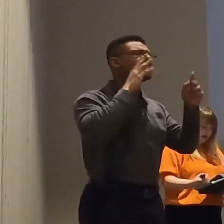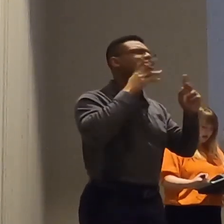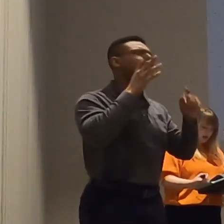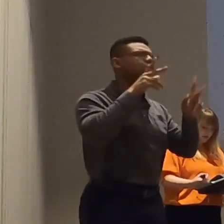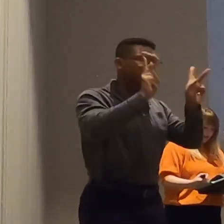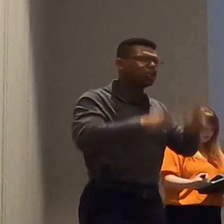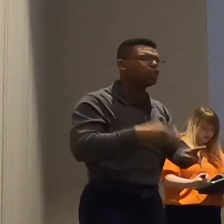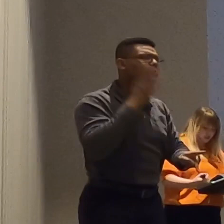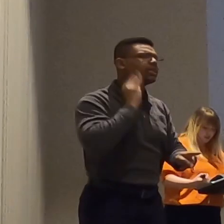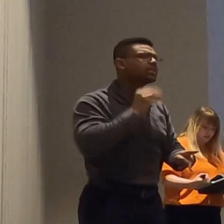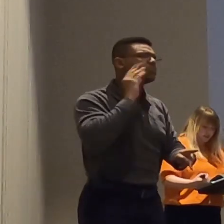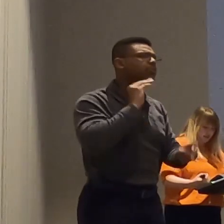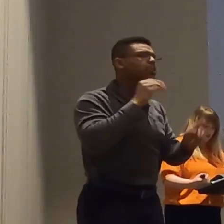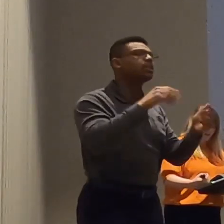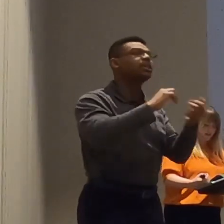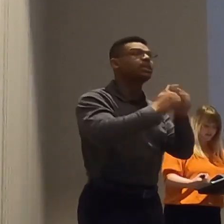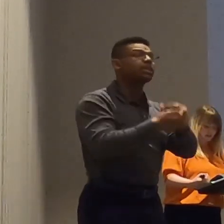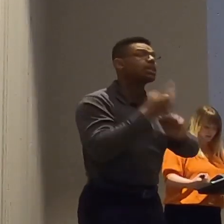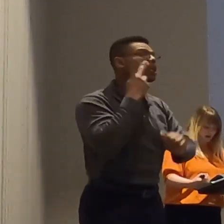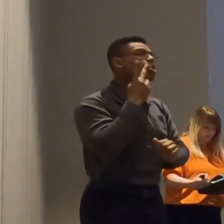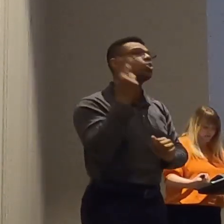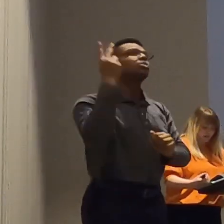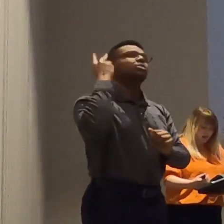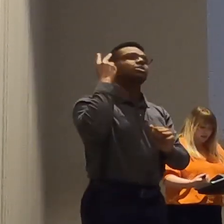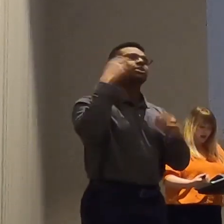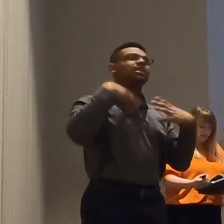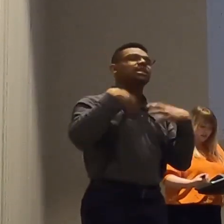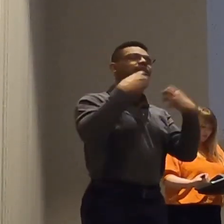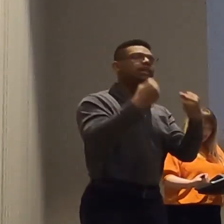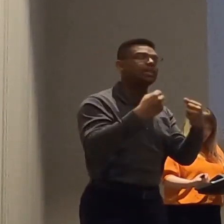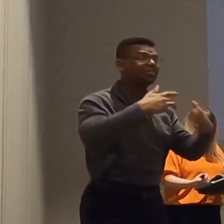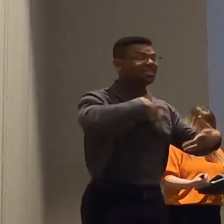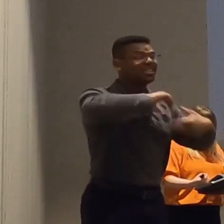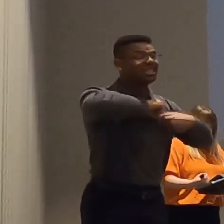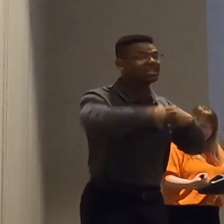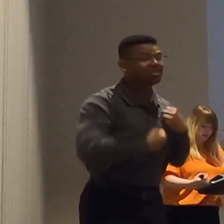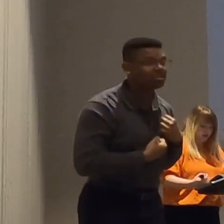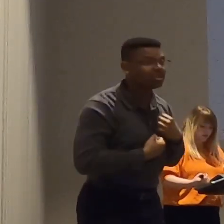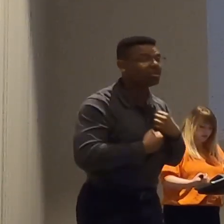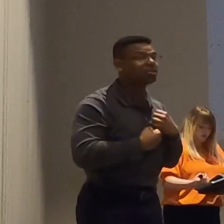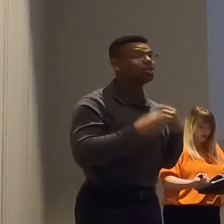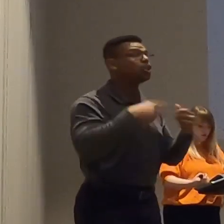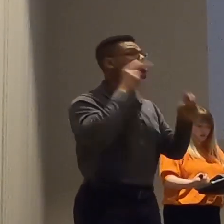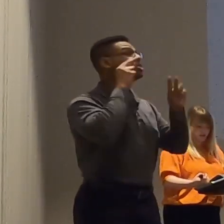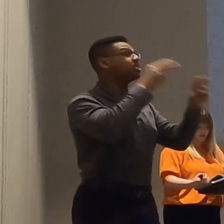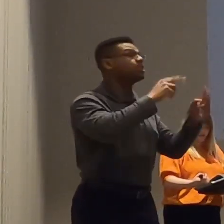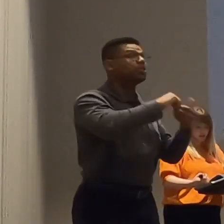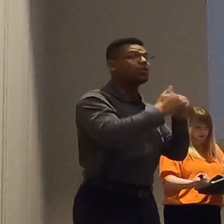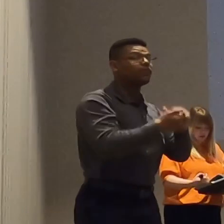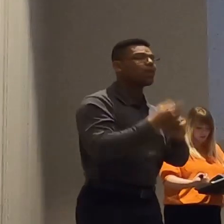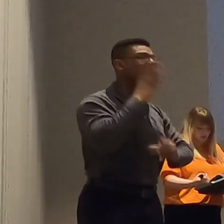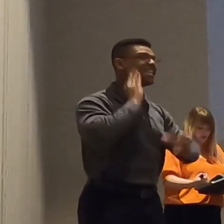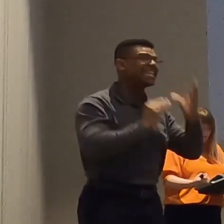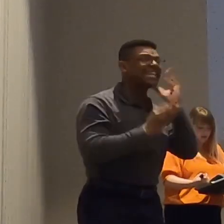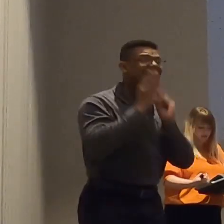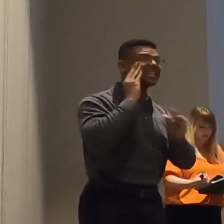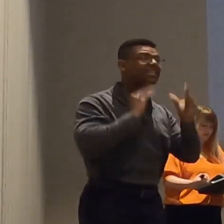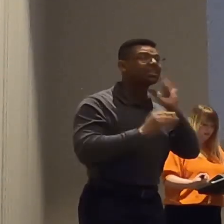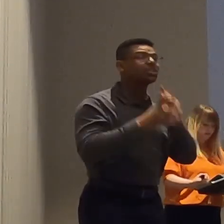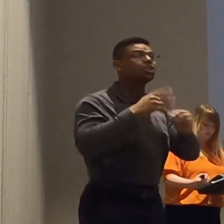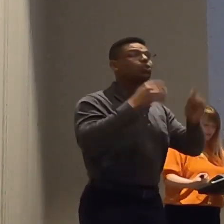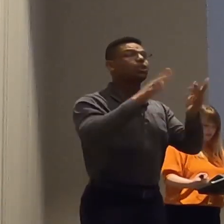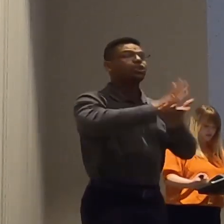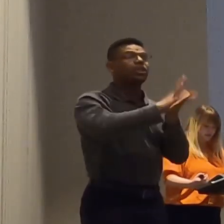reflection, celebration, healing, and despair. The ideas emerge from observed encounters, which are then developed into more